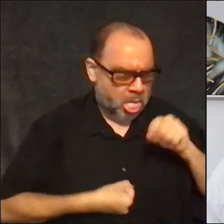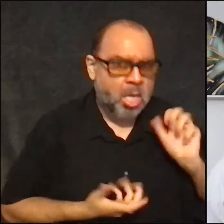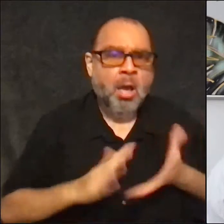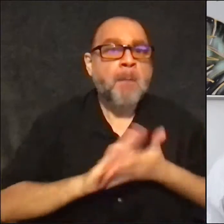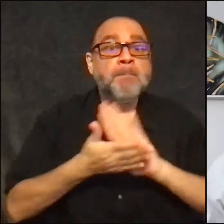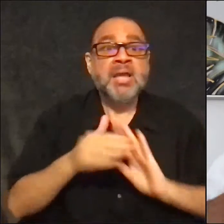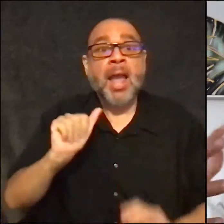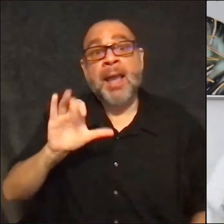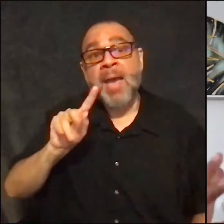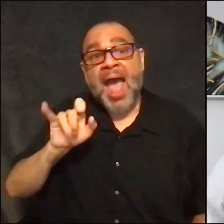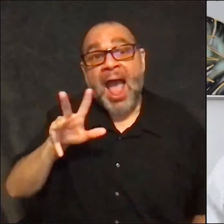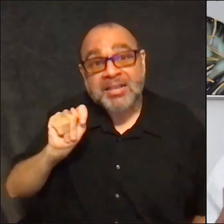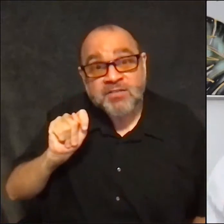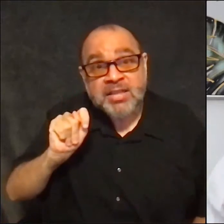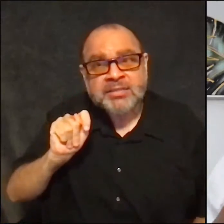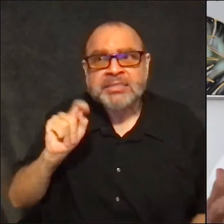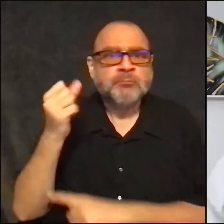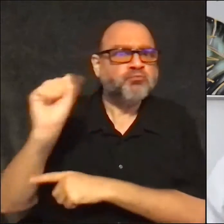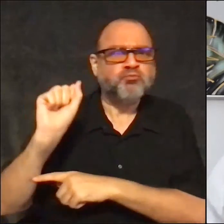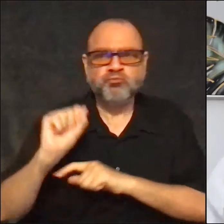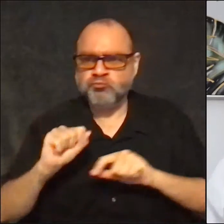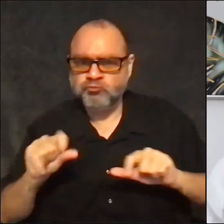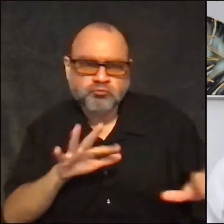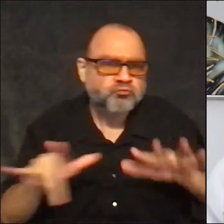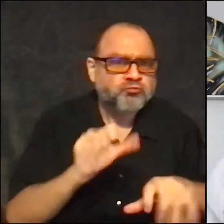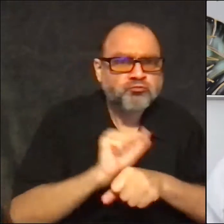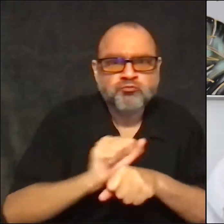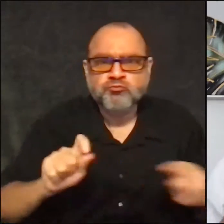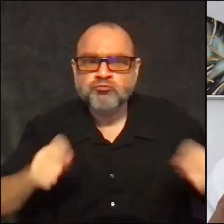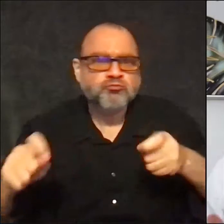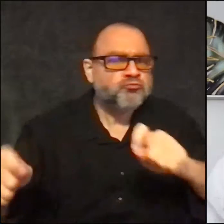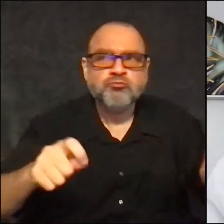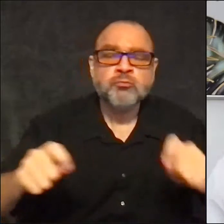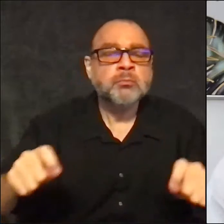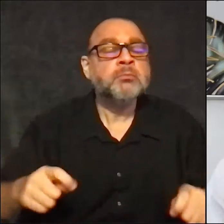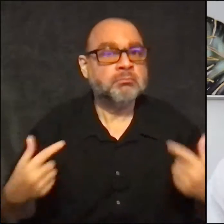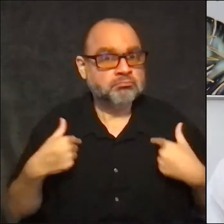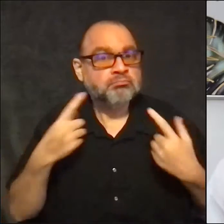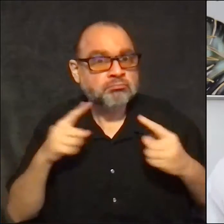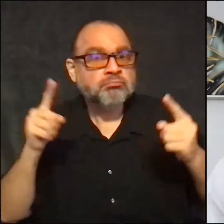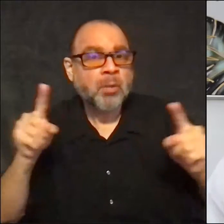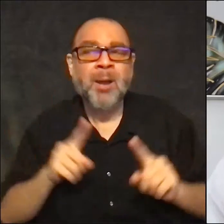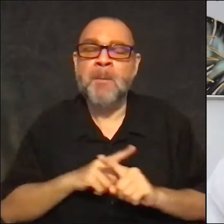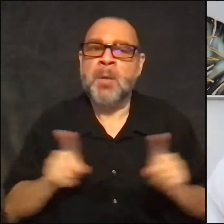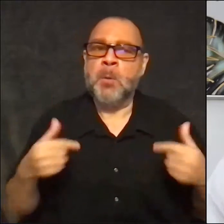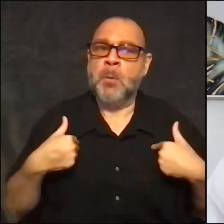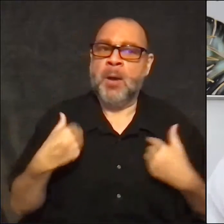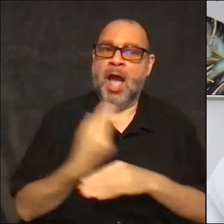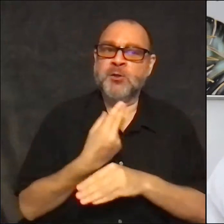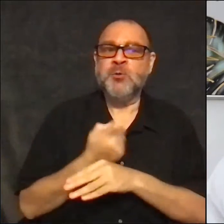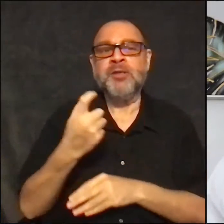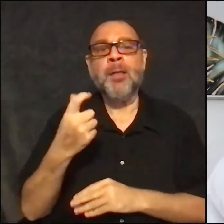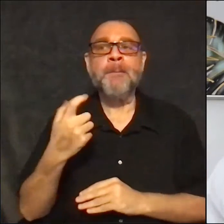students, but I was using definitely some bullying tactics to win campaigns. And I felt bad